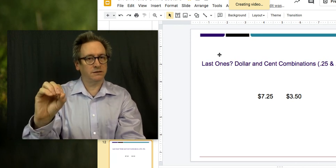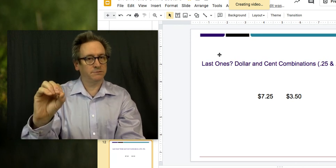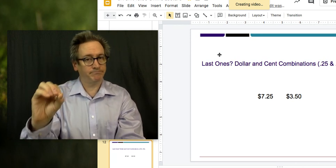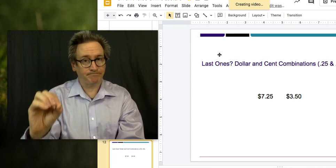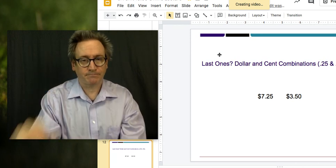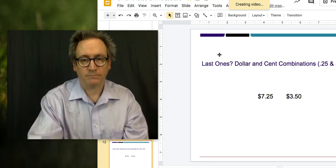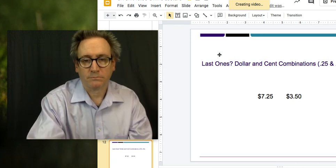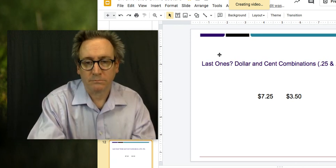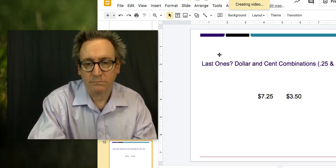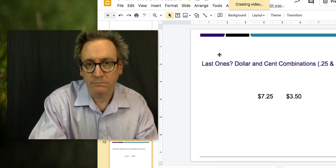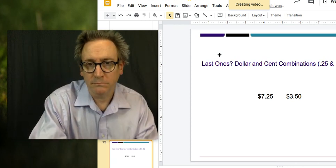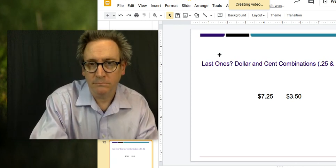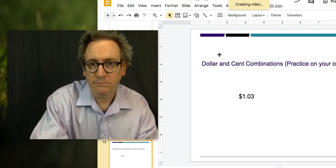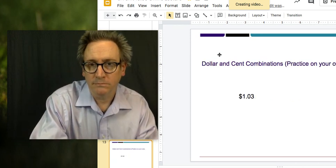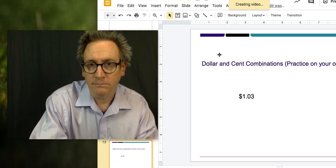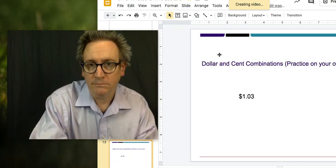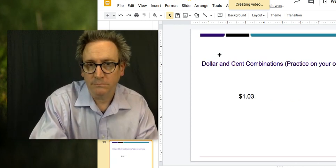$3.50.